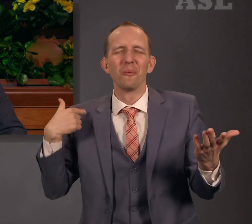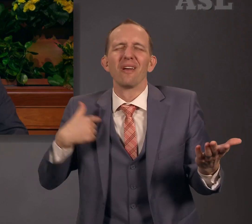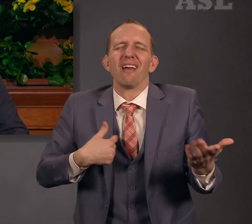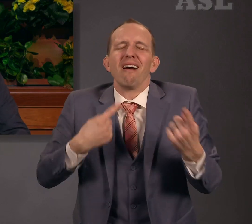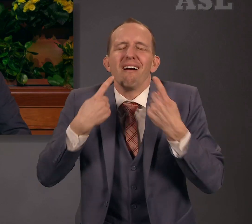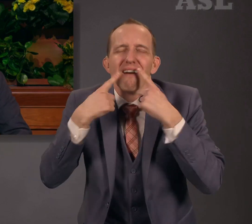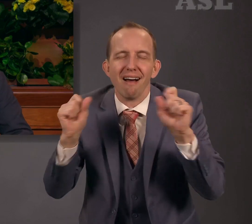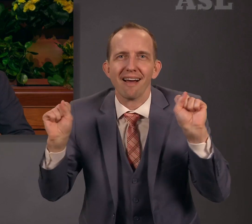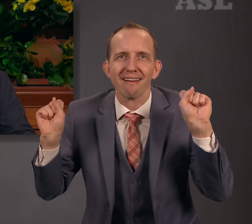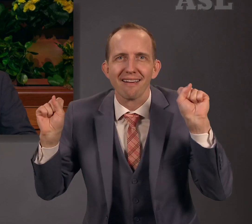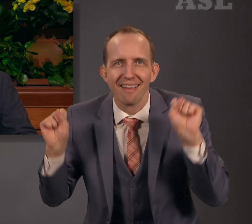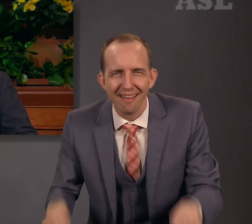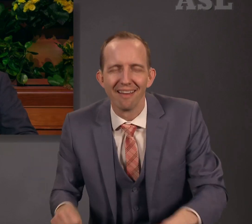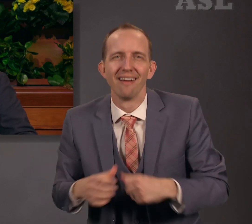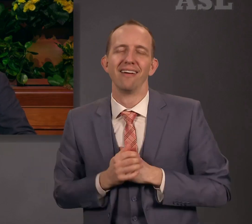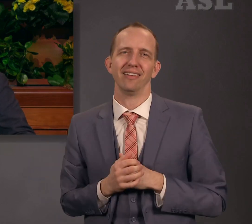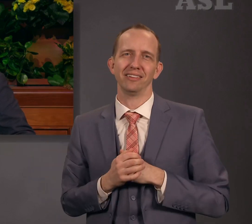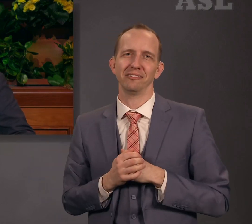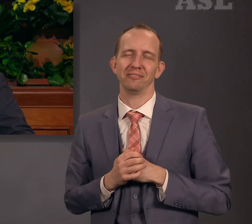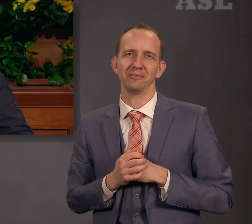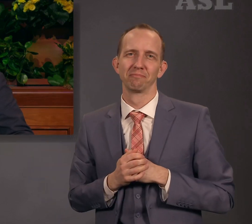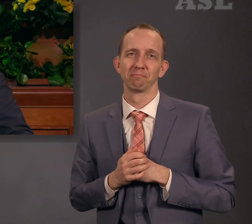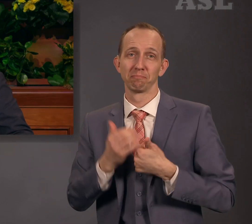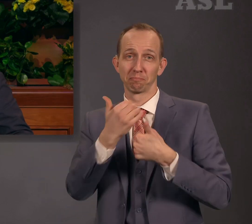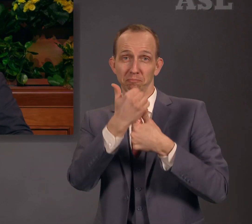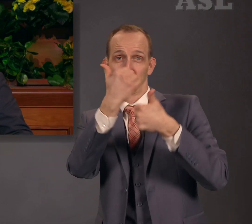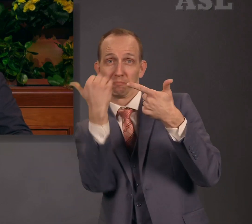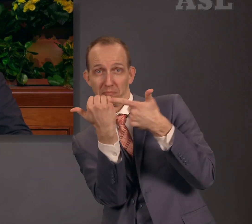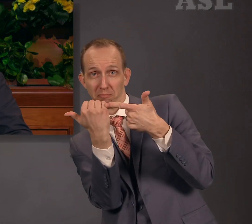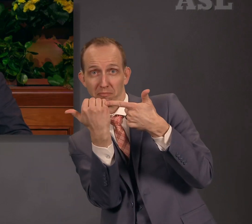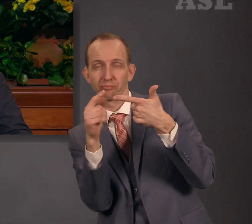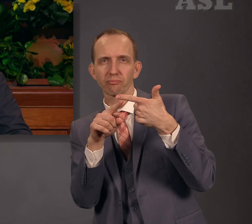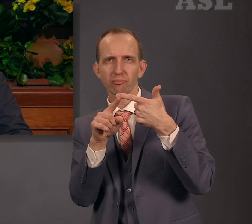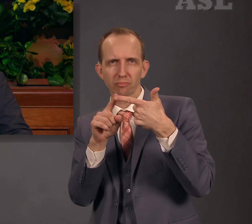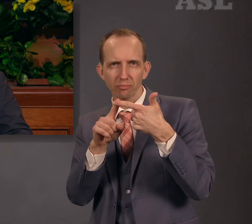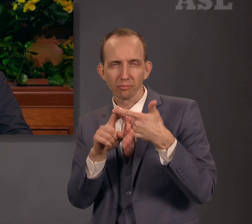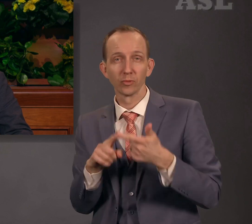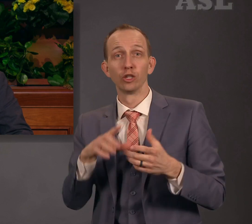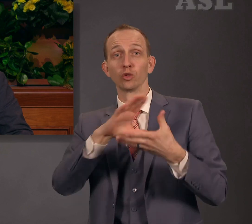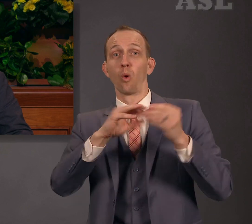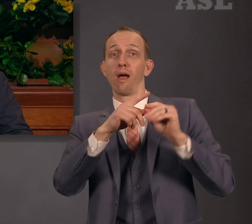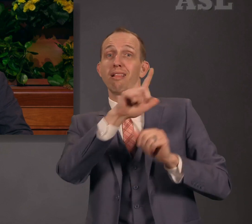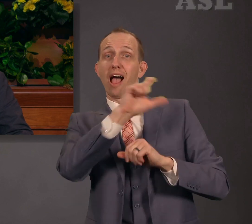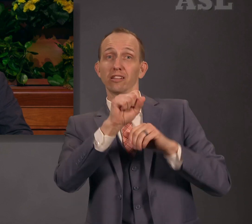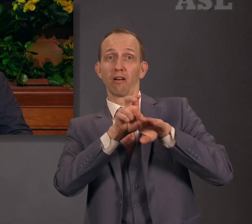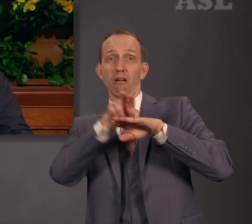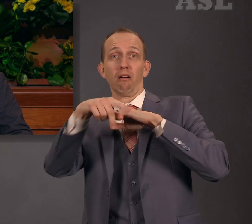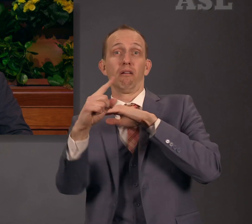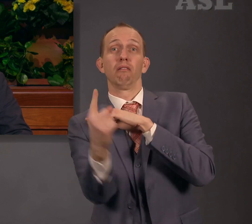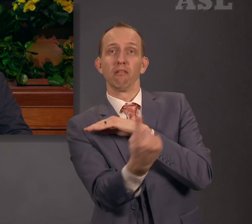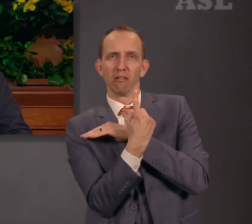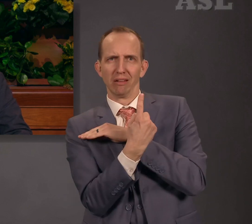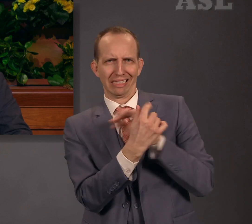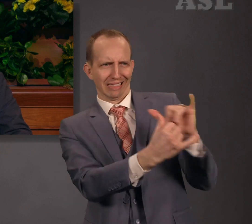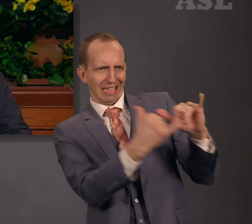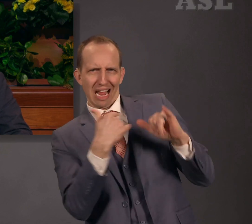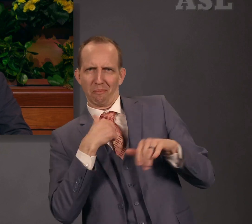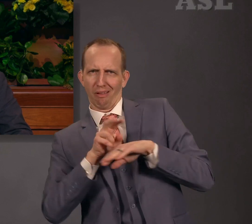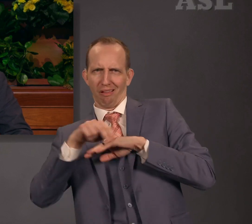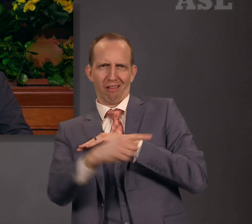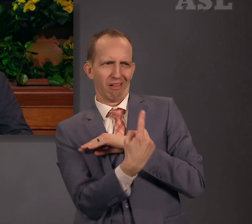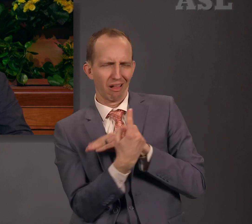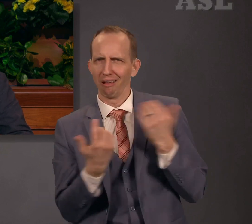this. How can we figuratively arise and come forth? We can joyfully repent and choose to